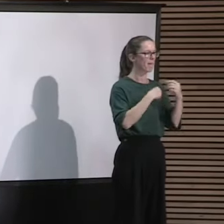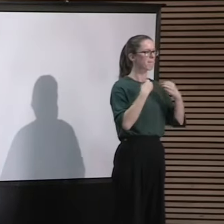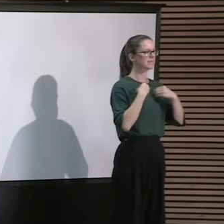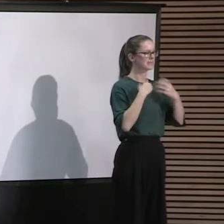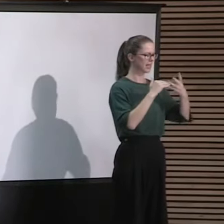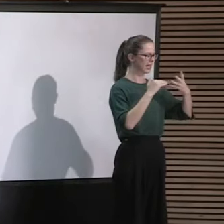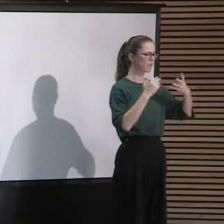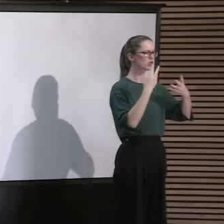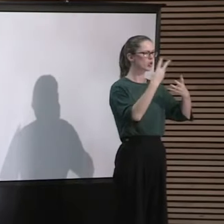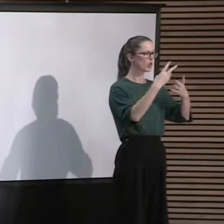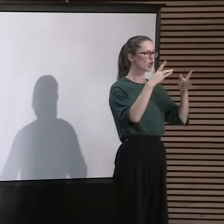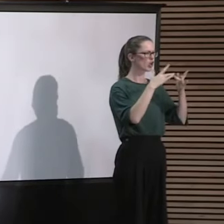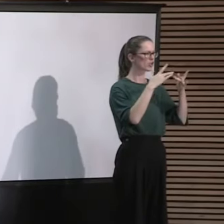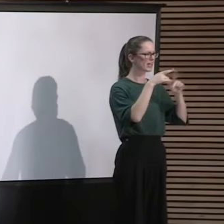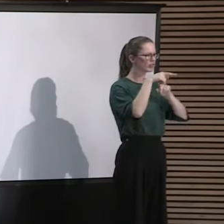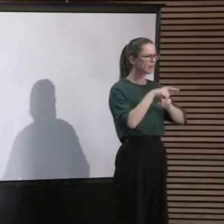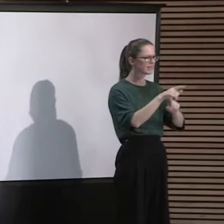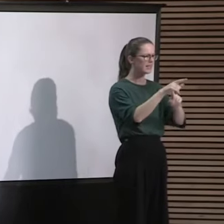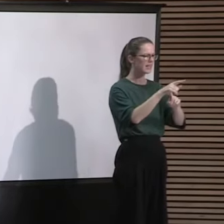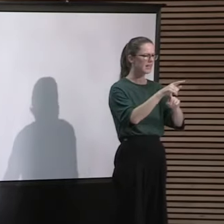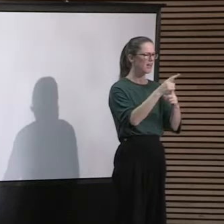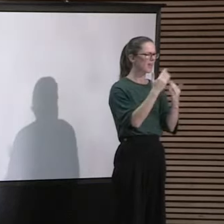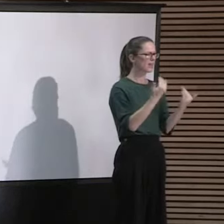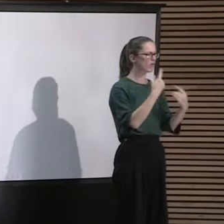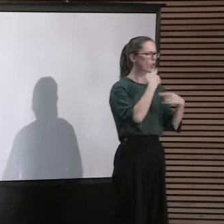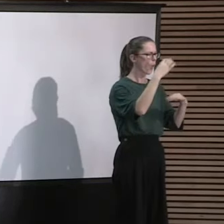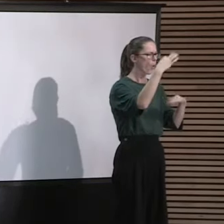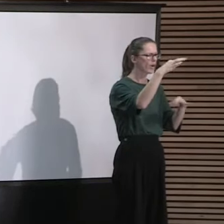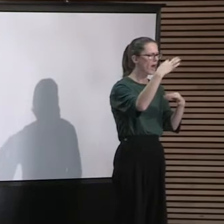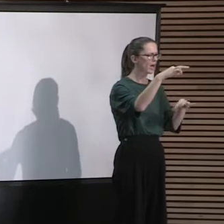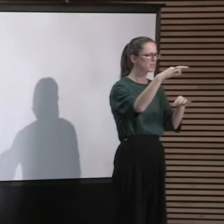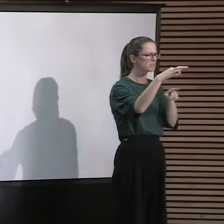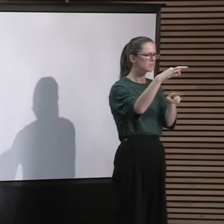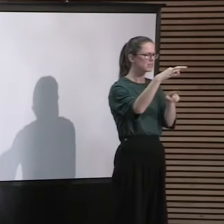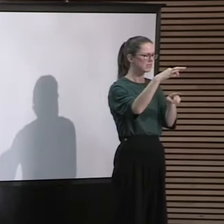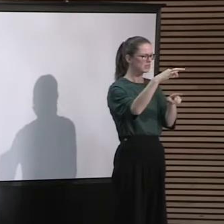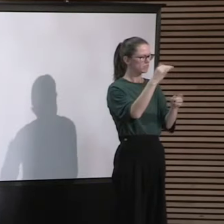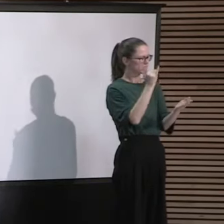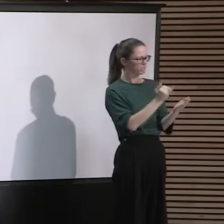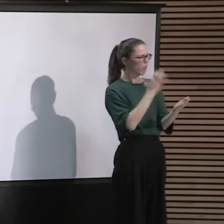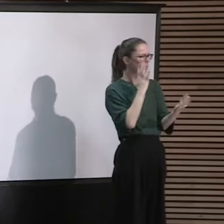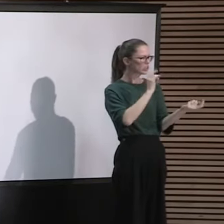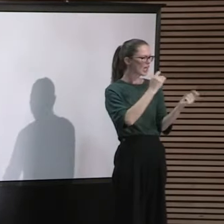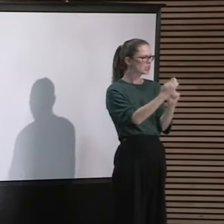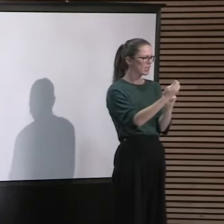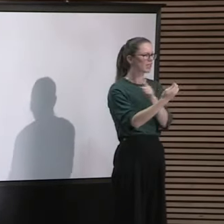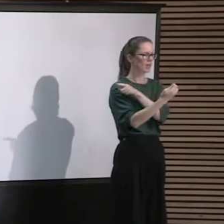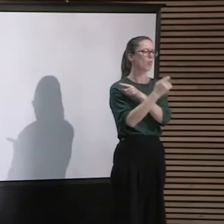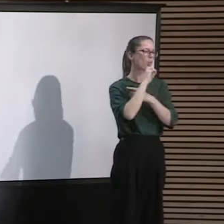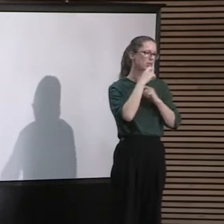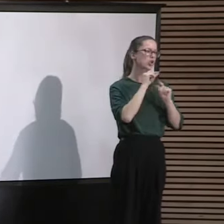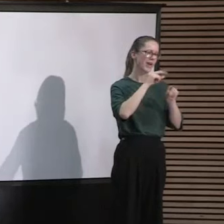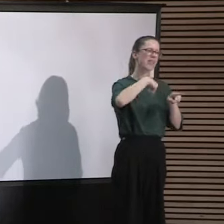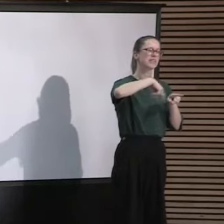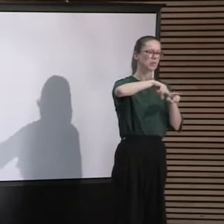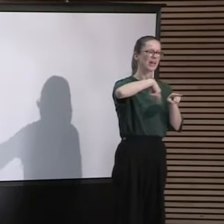Apparently there's some redundancy in the existing order that your office was seeking to handle. When can we expect to see that? Yeah, that will be updated this week as